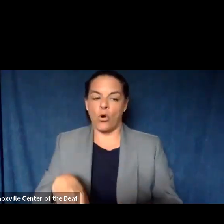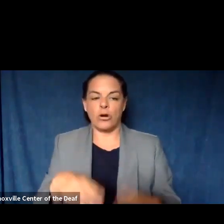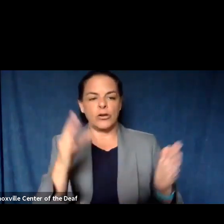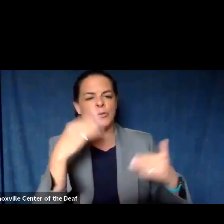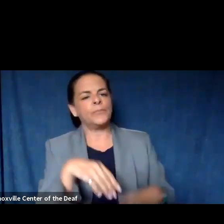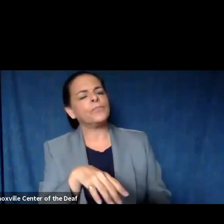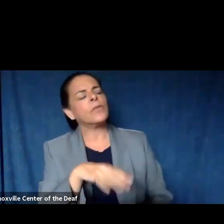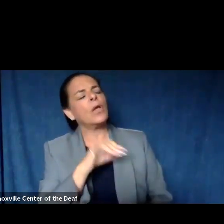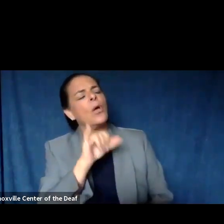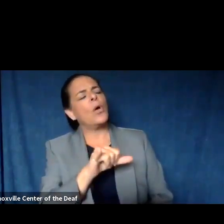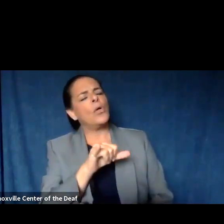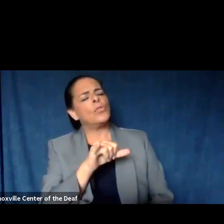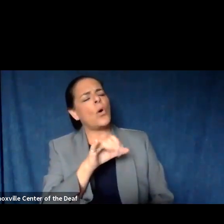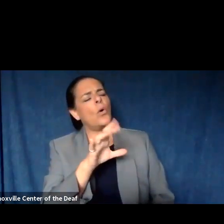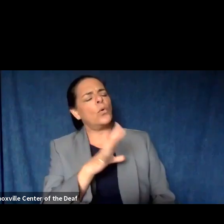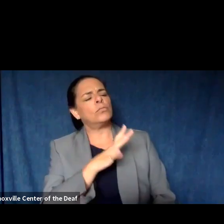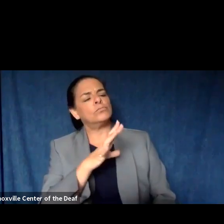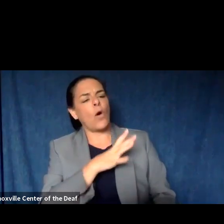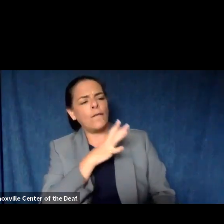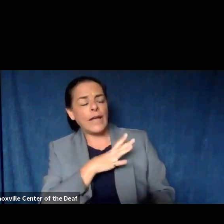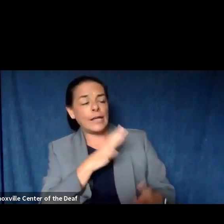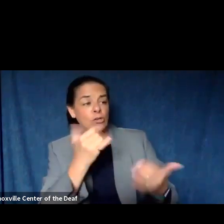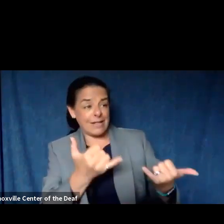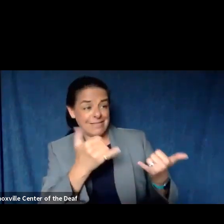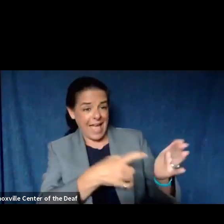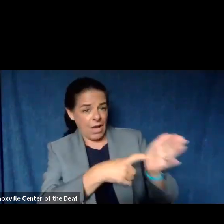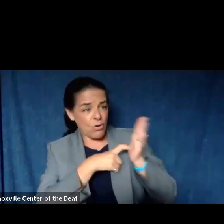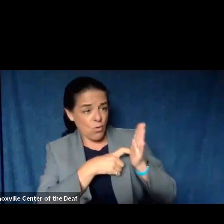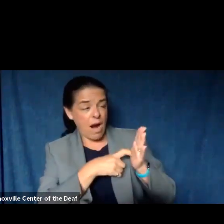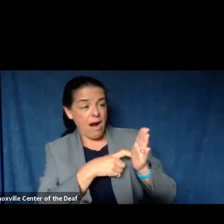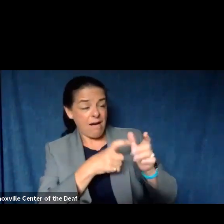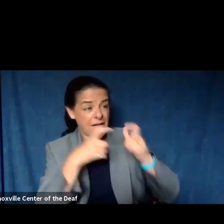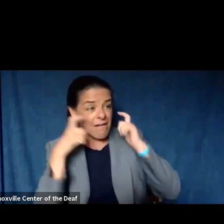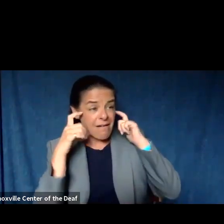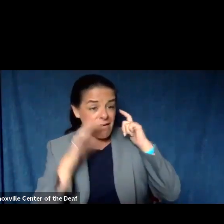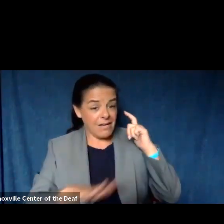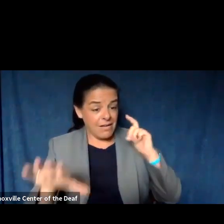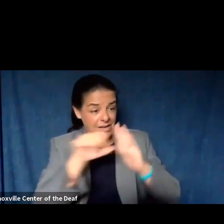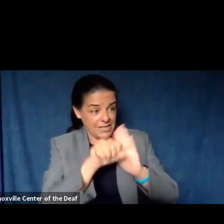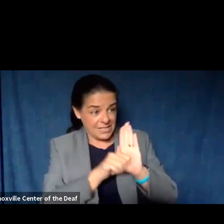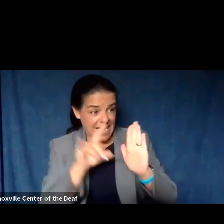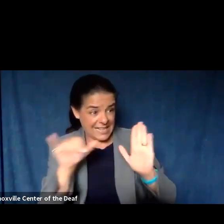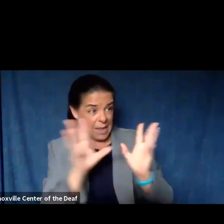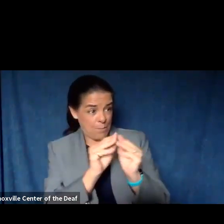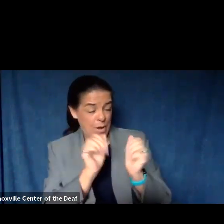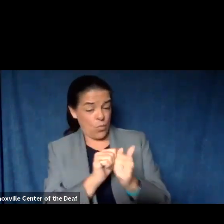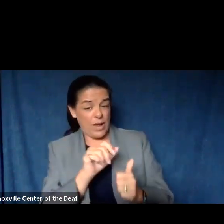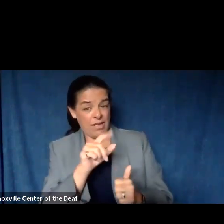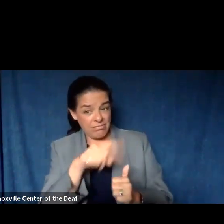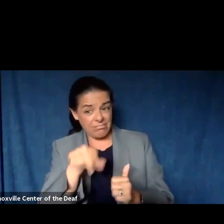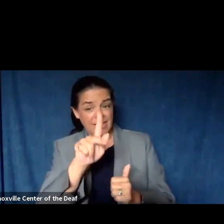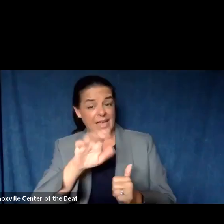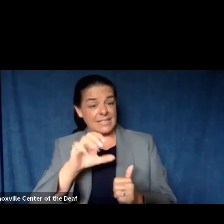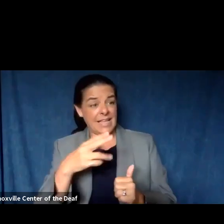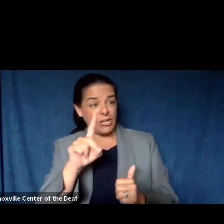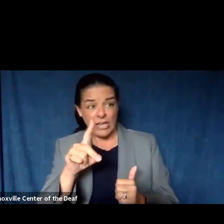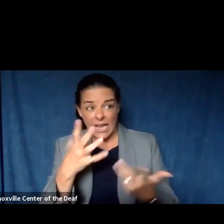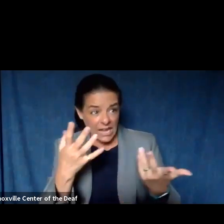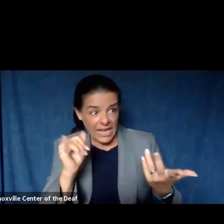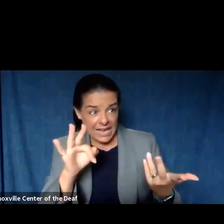now recommending a statewide mask mandate for Tennessee meet with KCHD officials? And if so, what was the nature of the meeting?